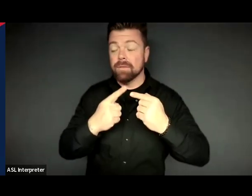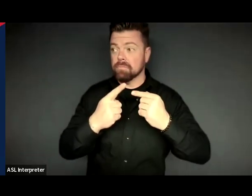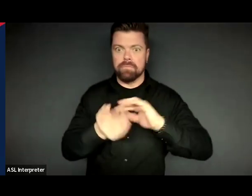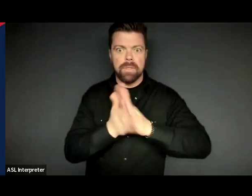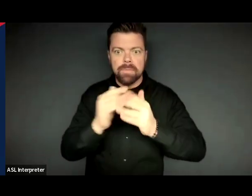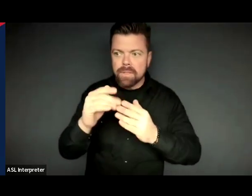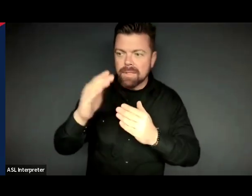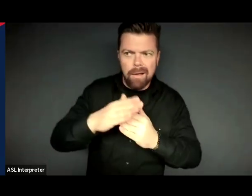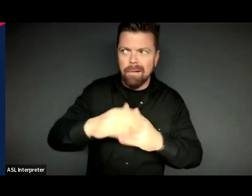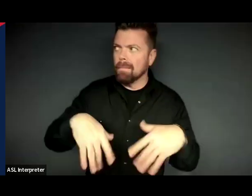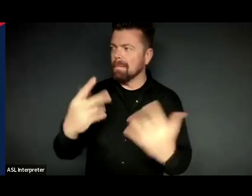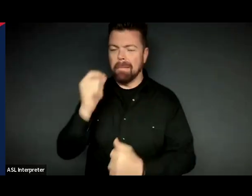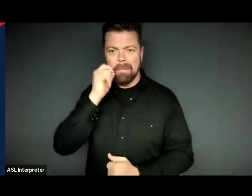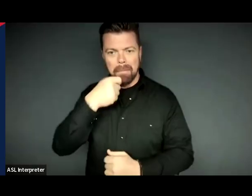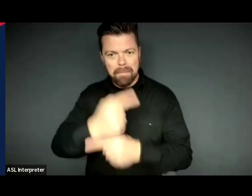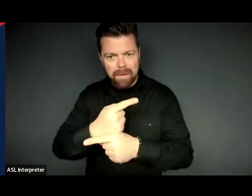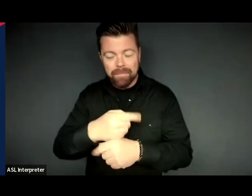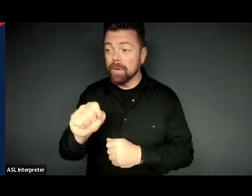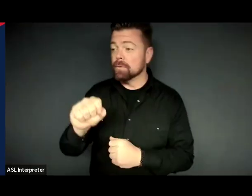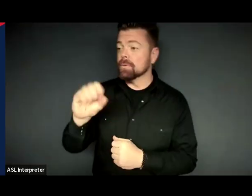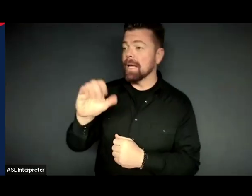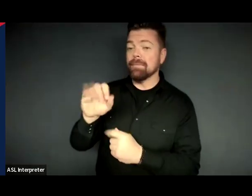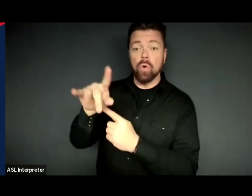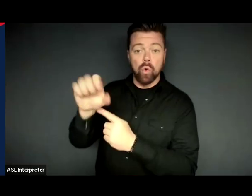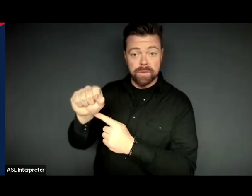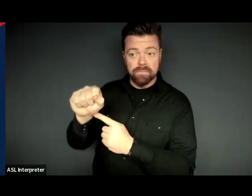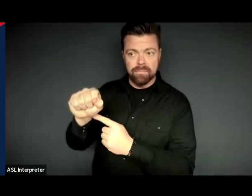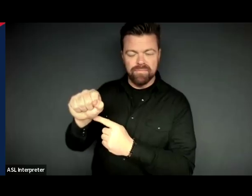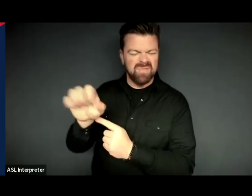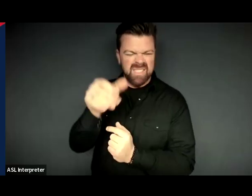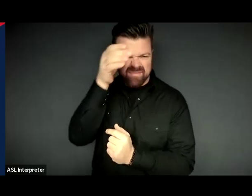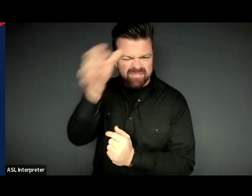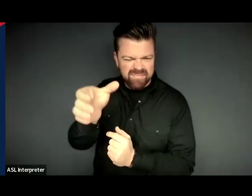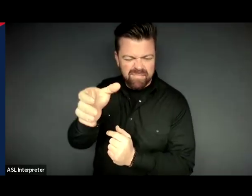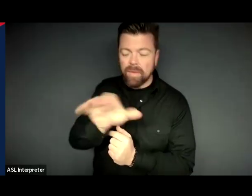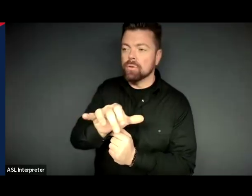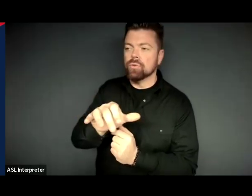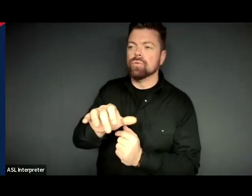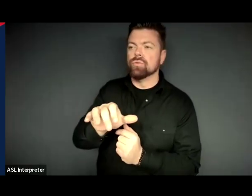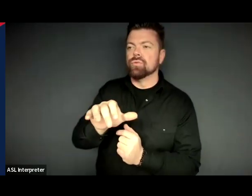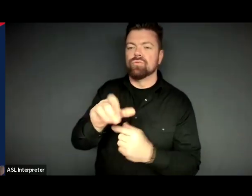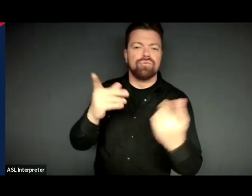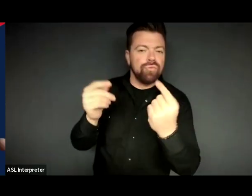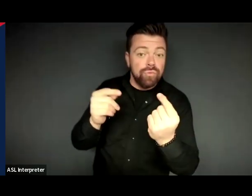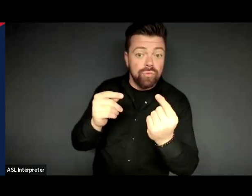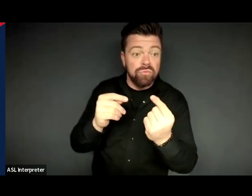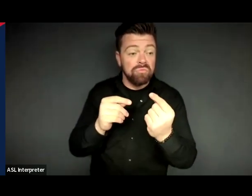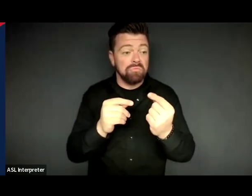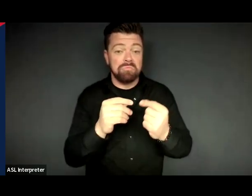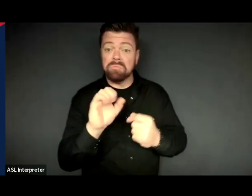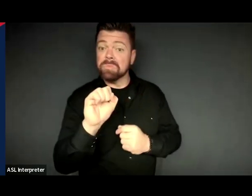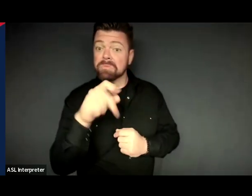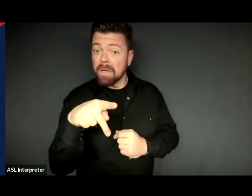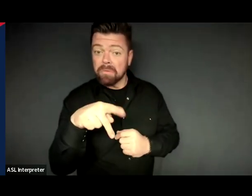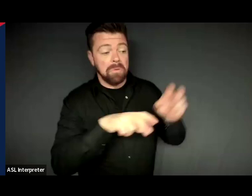that? They also have scaffolds. This is a side note that they can put inside the spinal cord because when